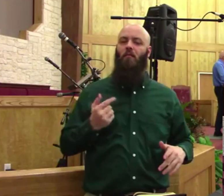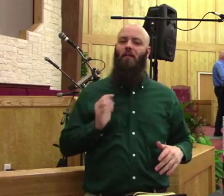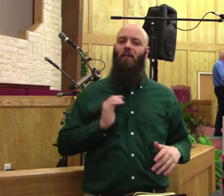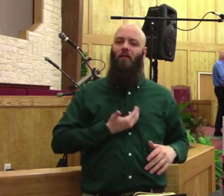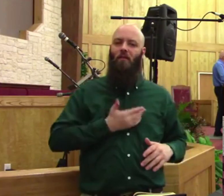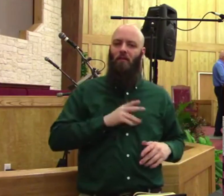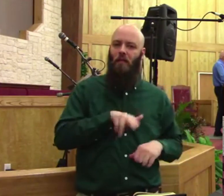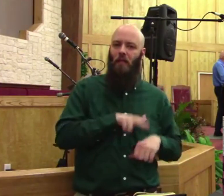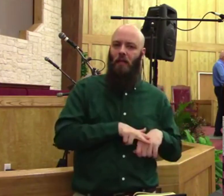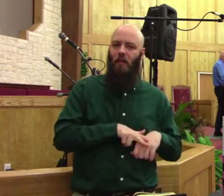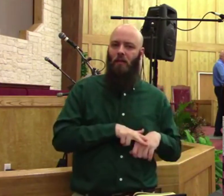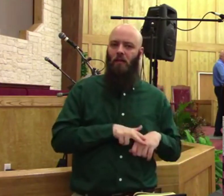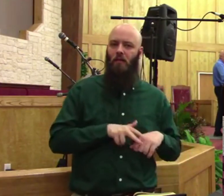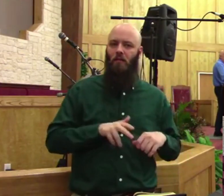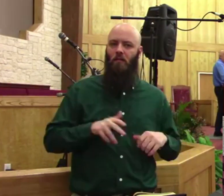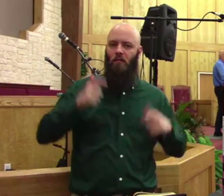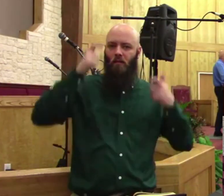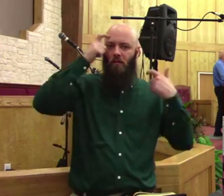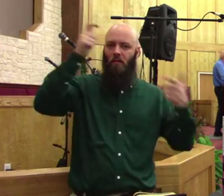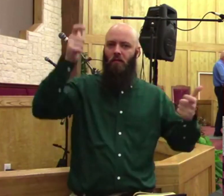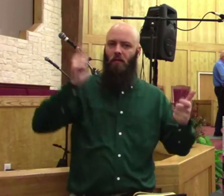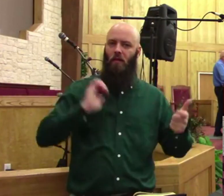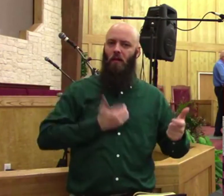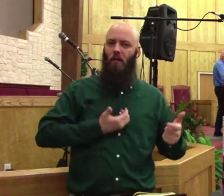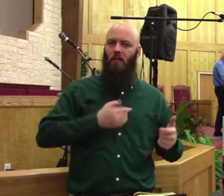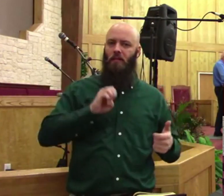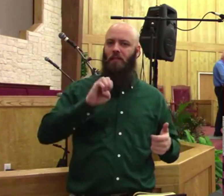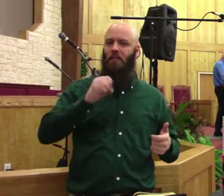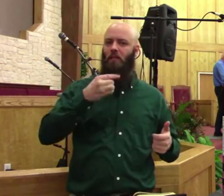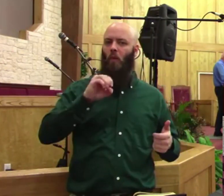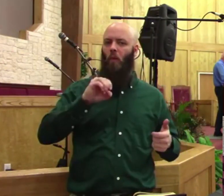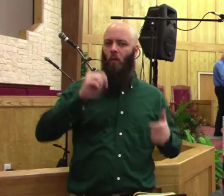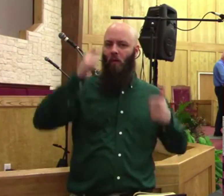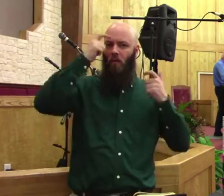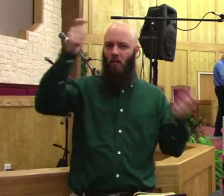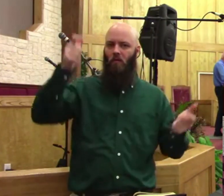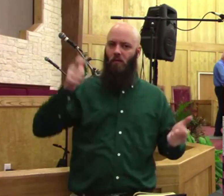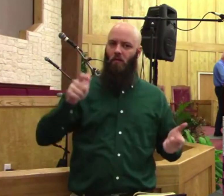natural arrogance, our egos,